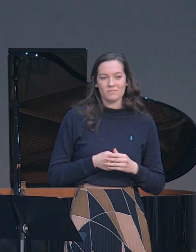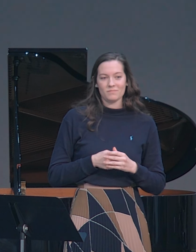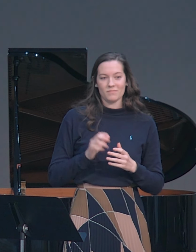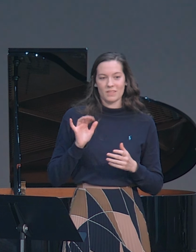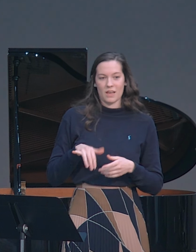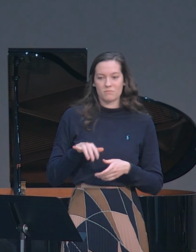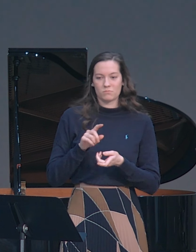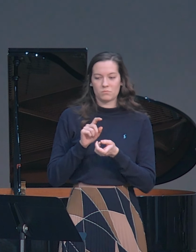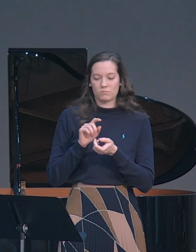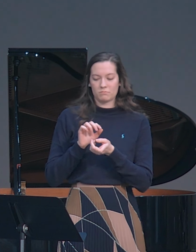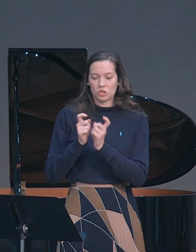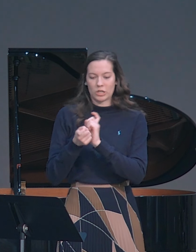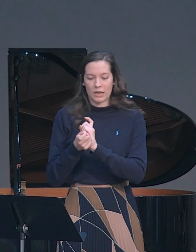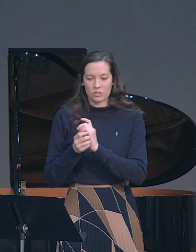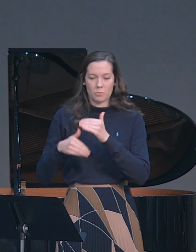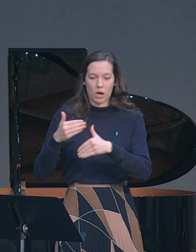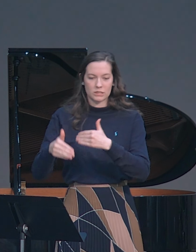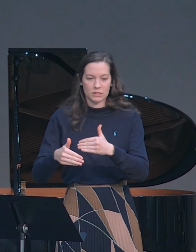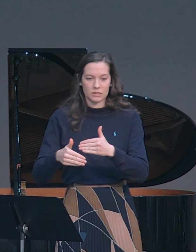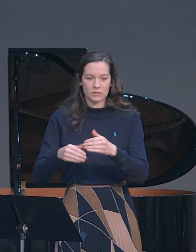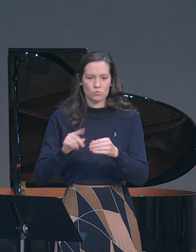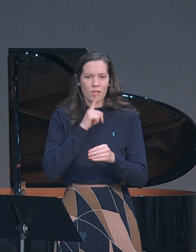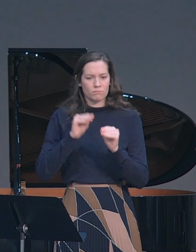clearly seen in